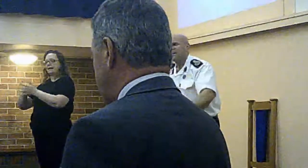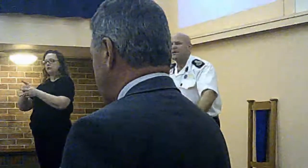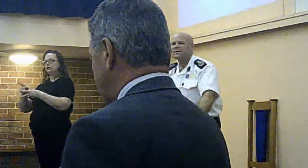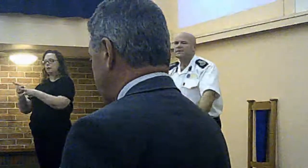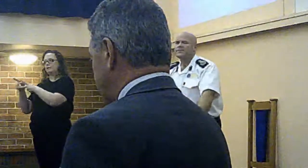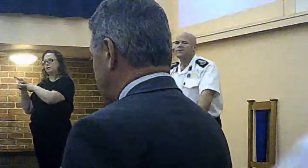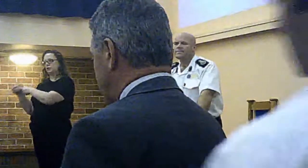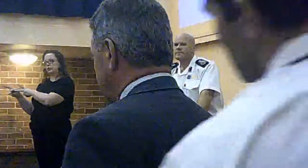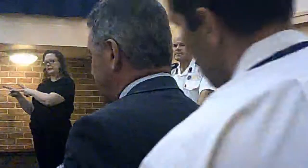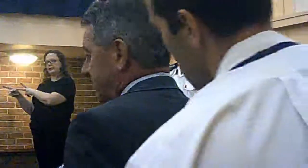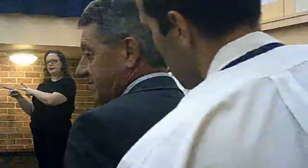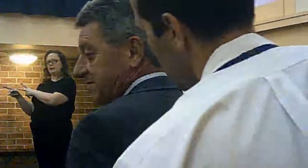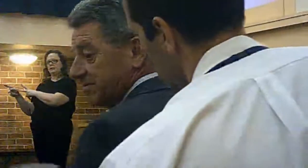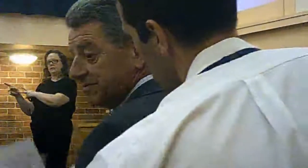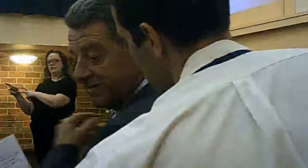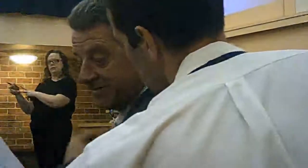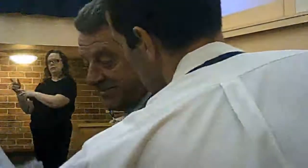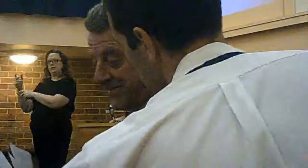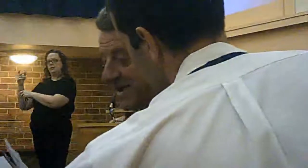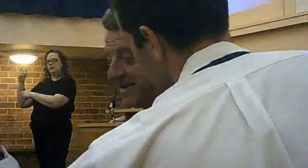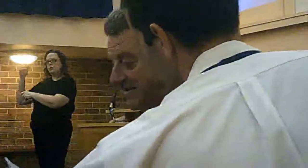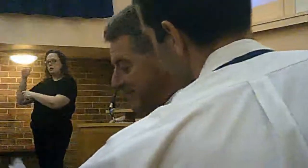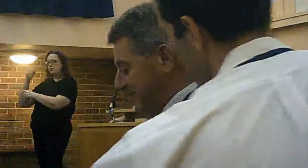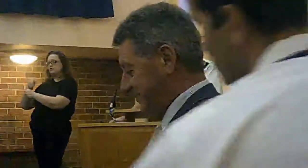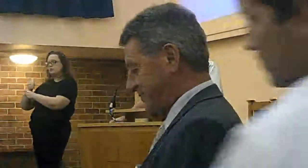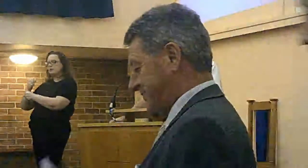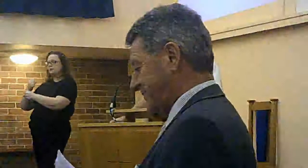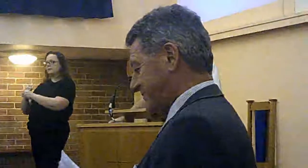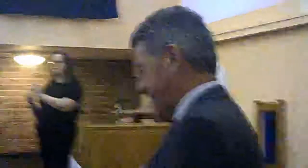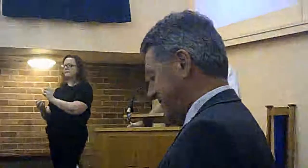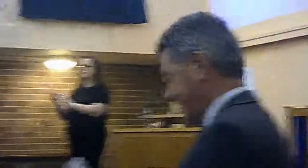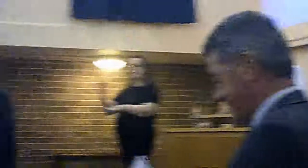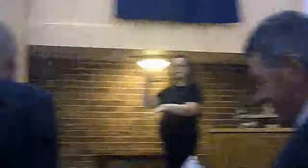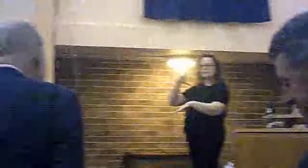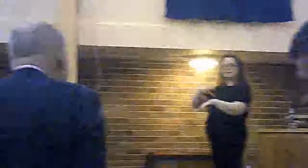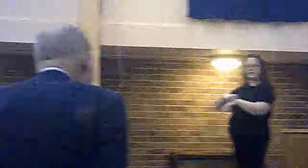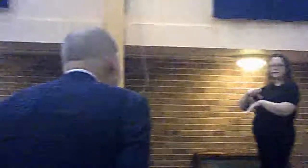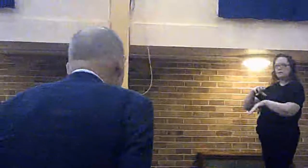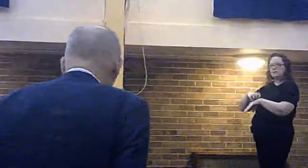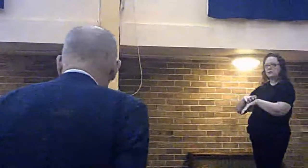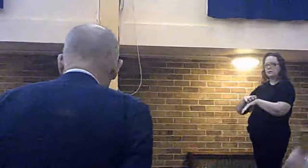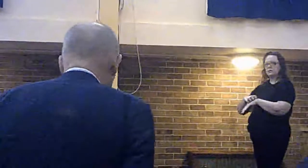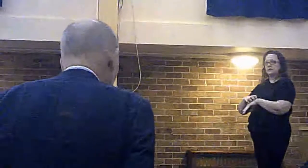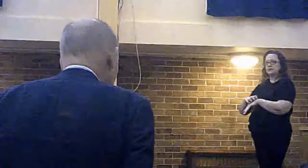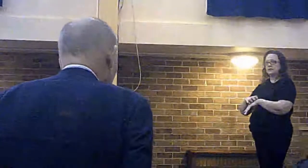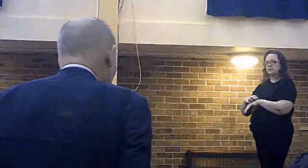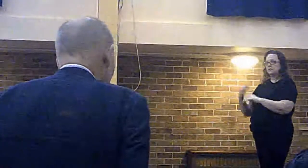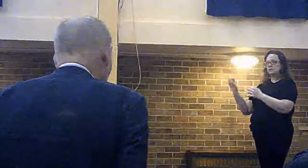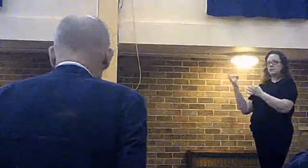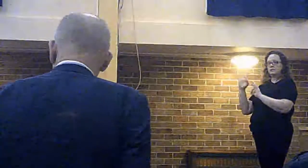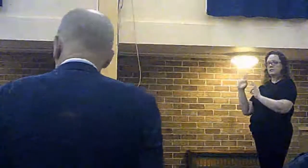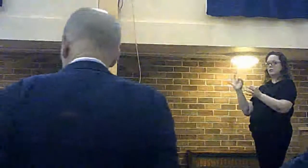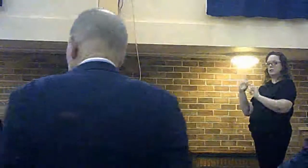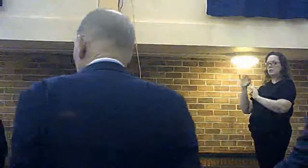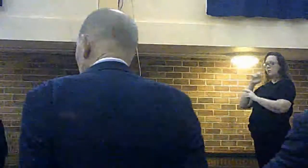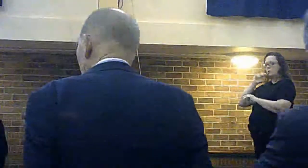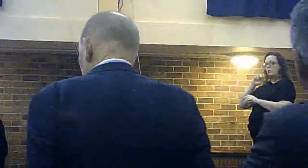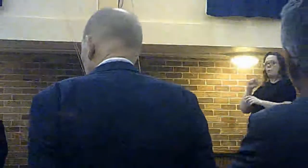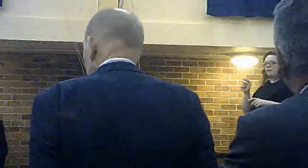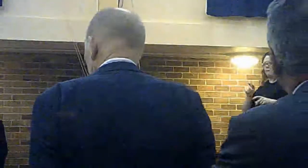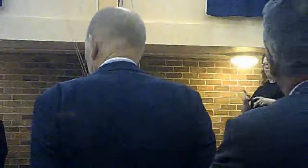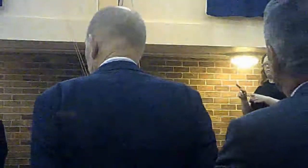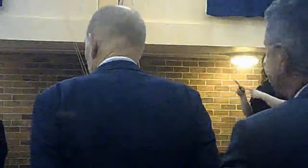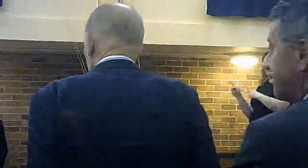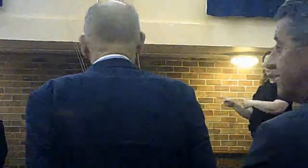site in green fee for a fire station doesn't include it isn't included in any strategy whatsoever of the planners or